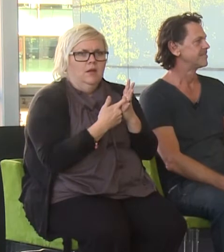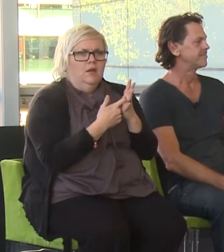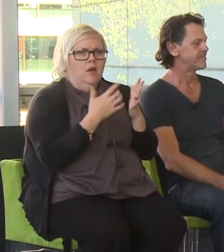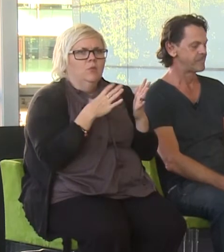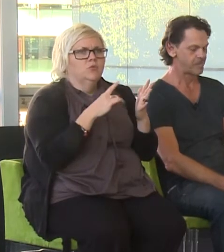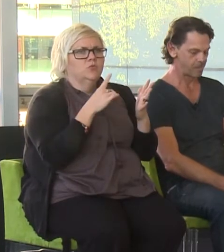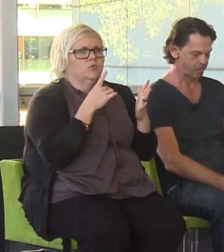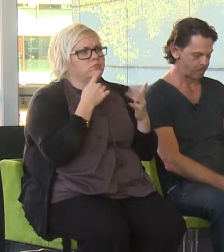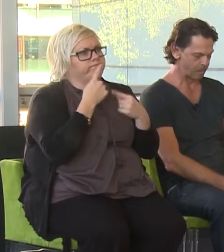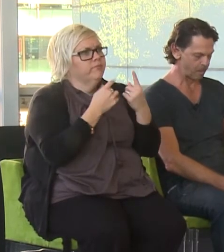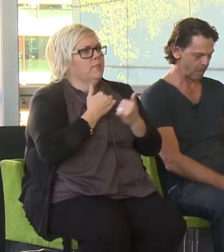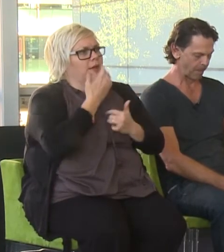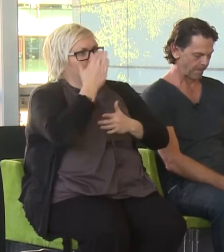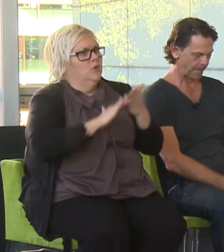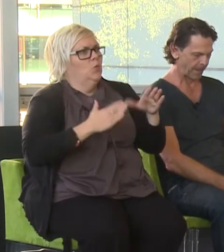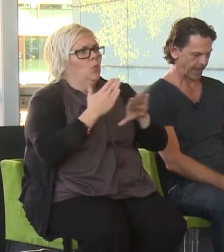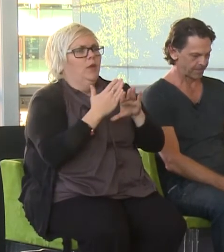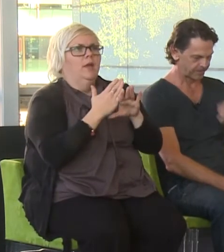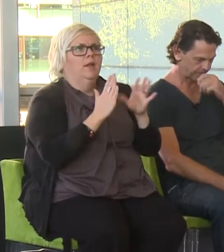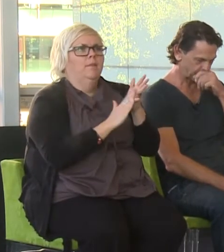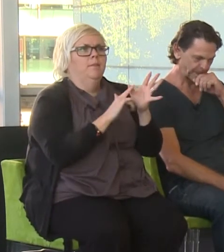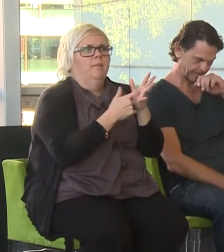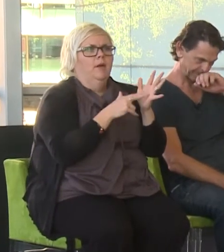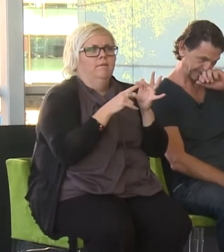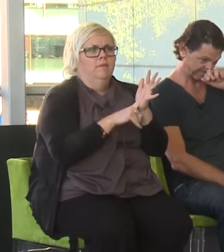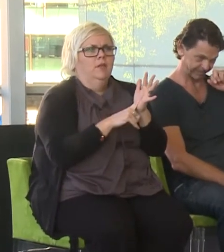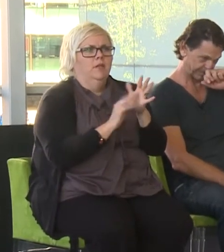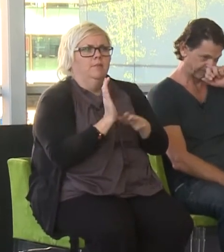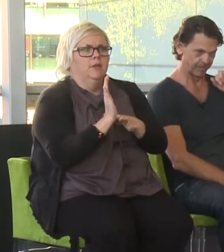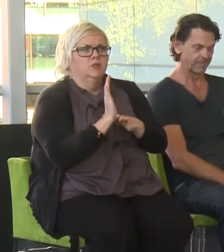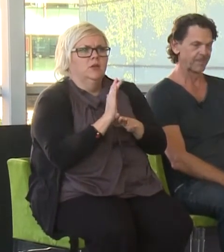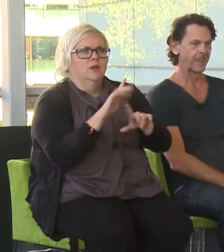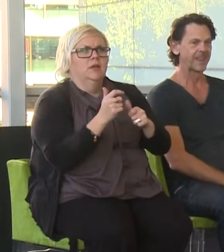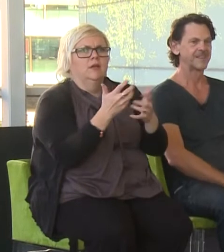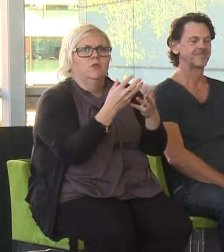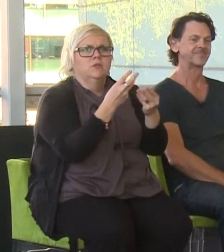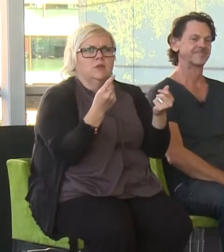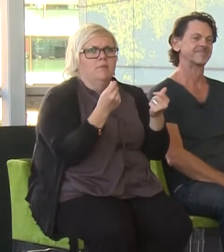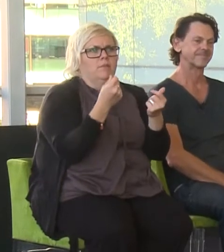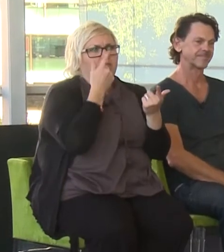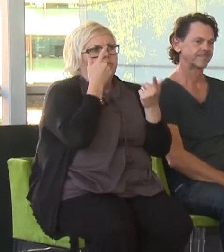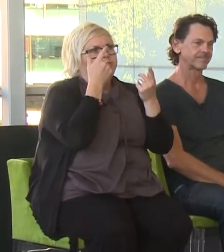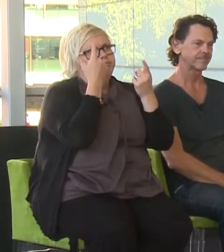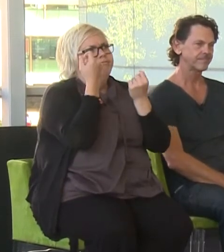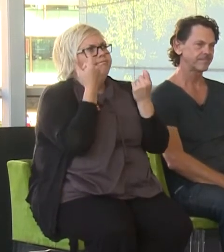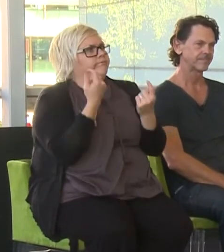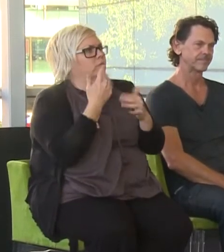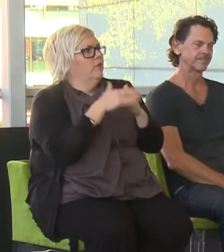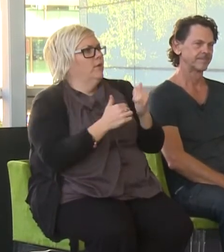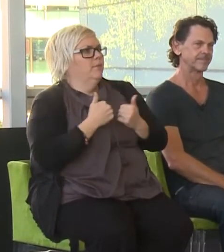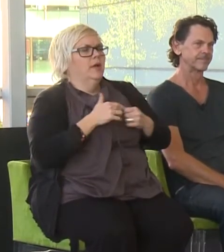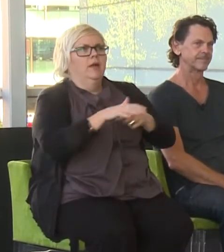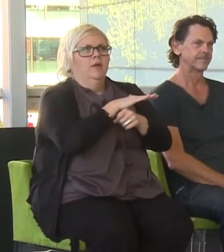convey my experience of working on a Marvel picture and give you some insight into my particular area of